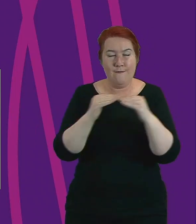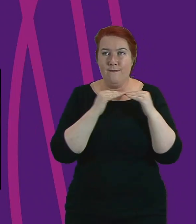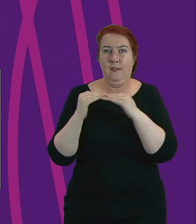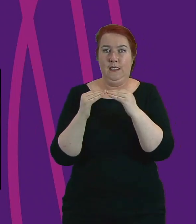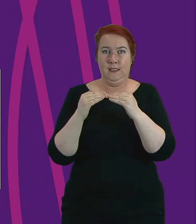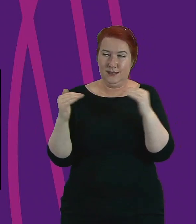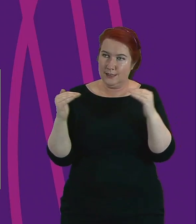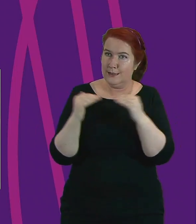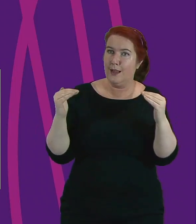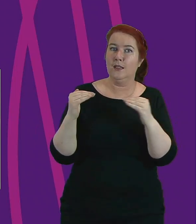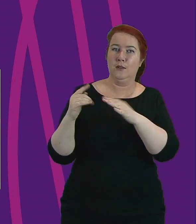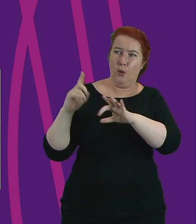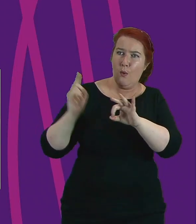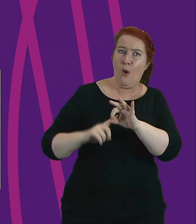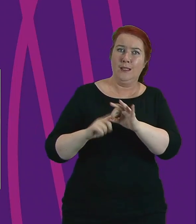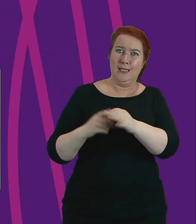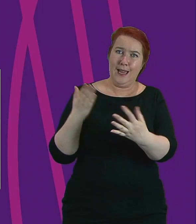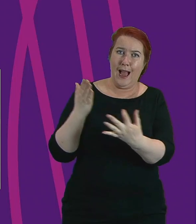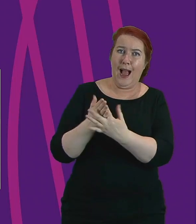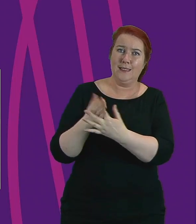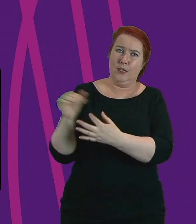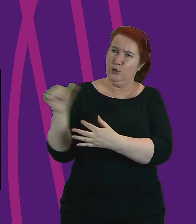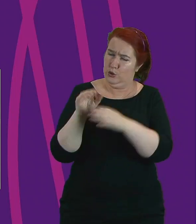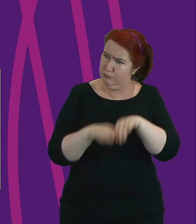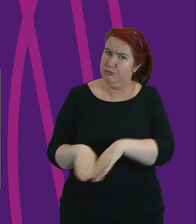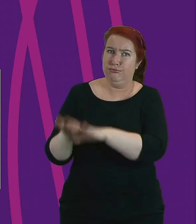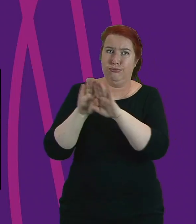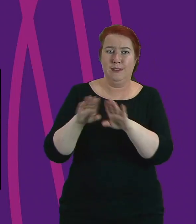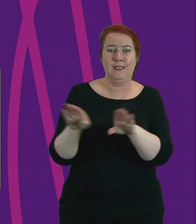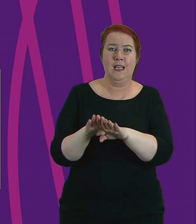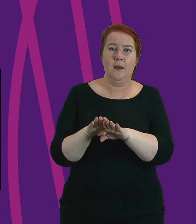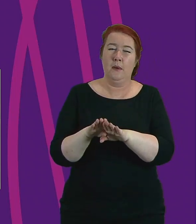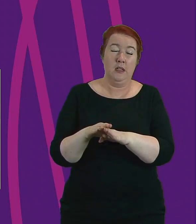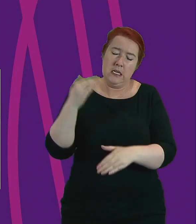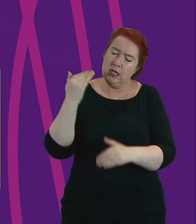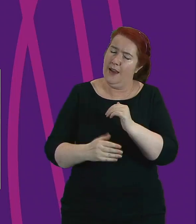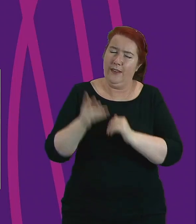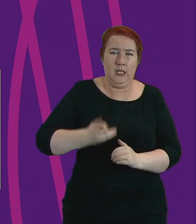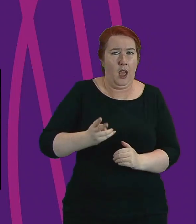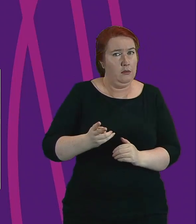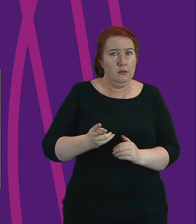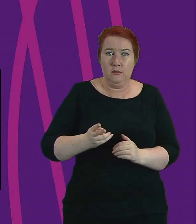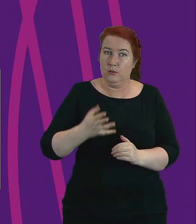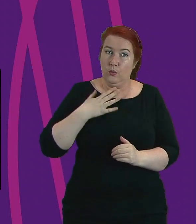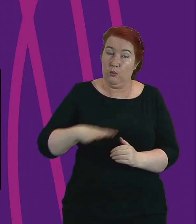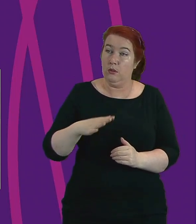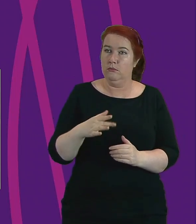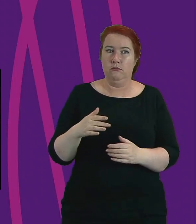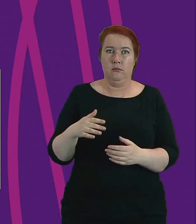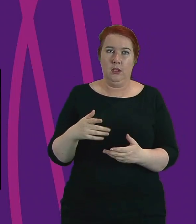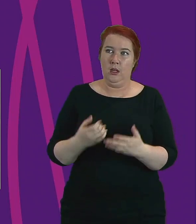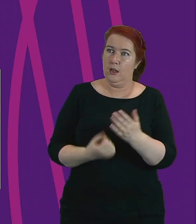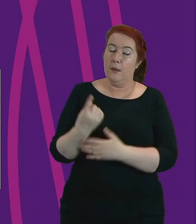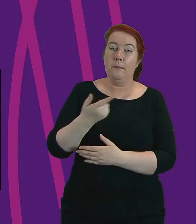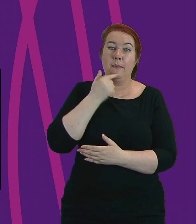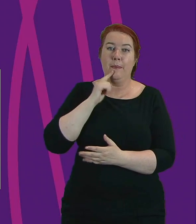and access right across Scotland. And never again can we have a situation where people are cleared out of